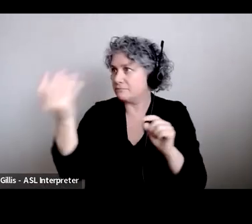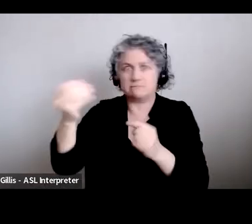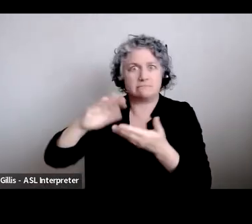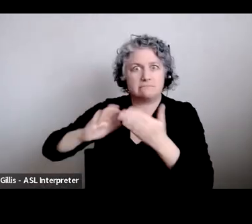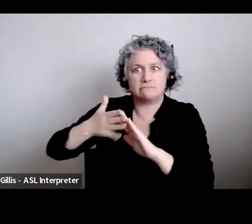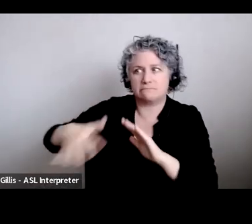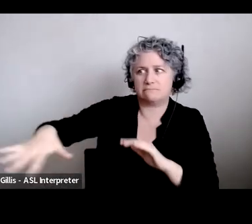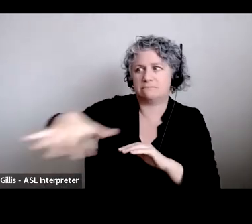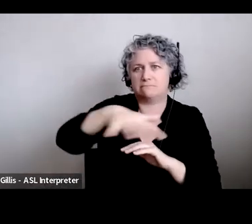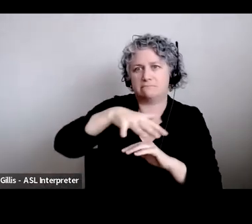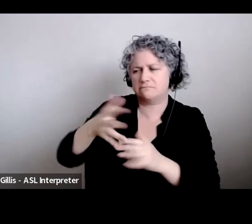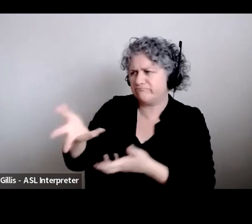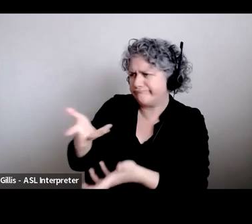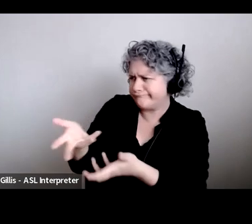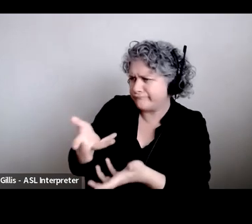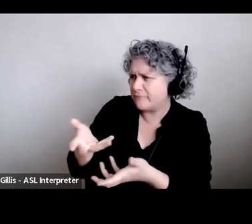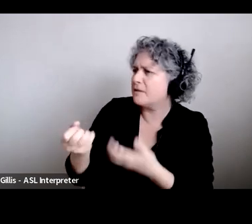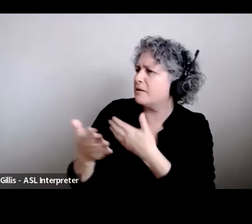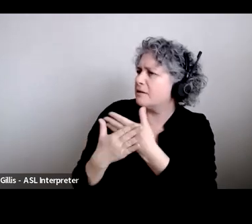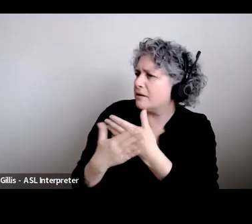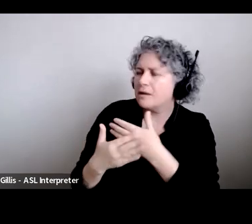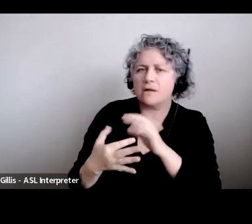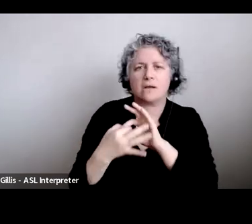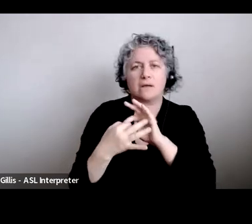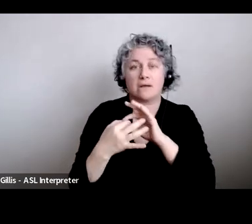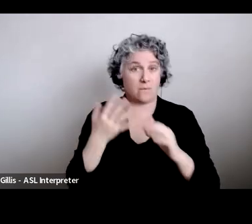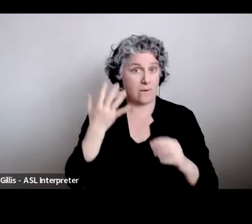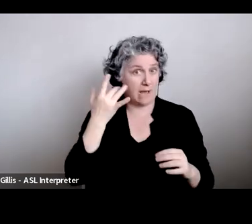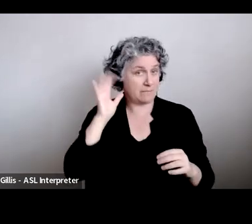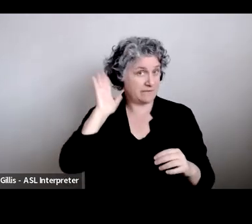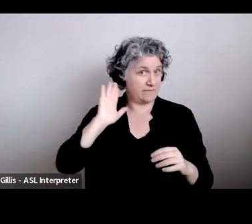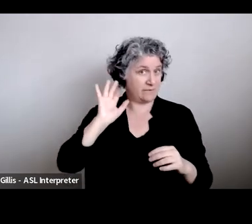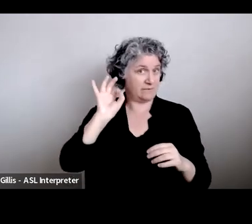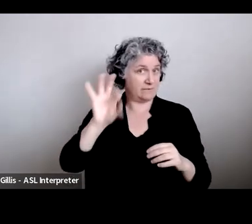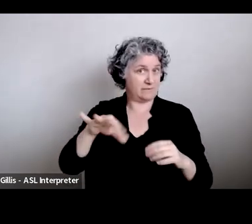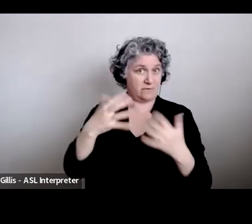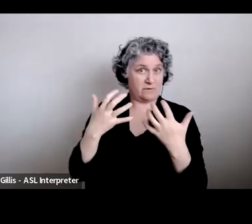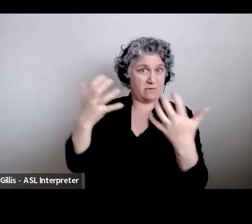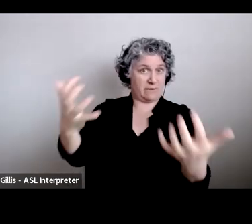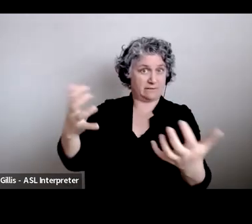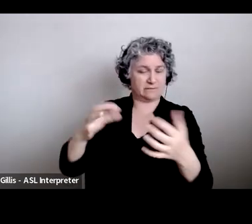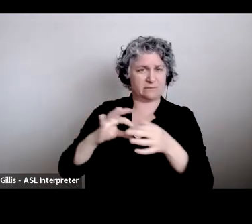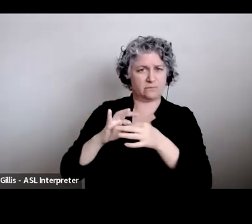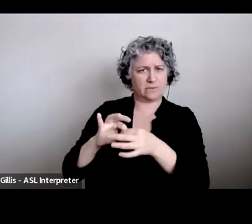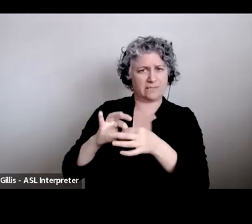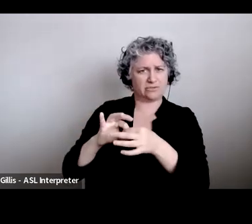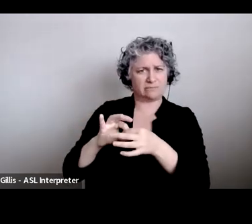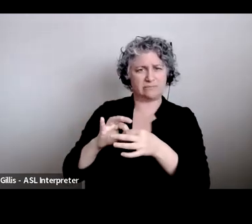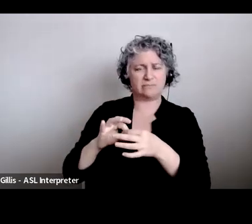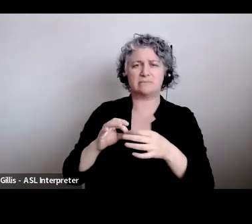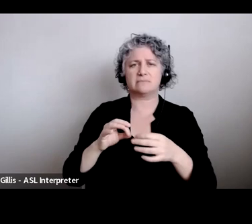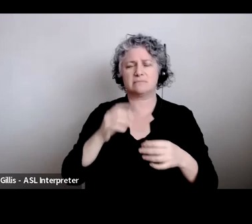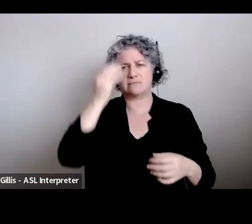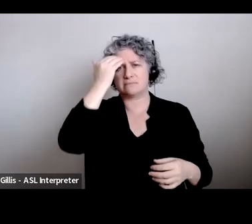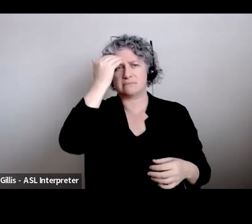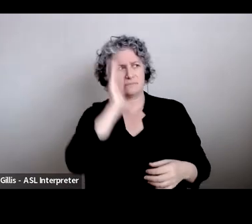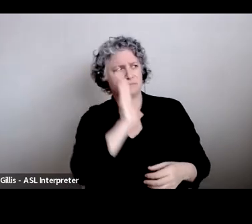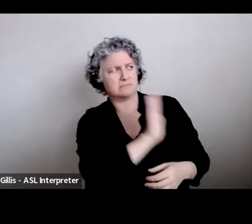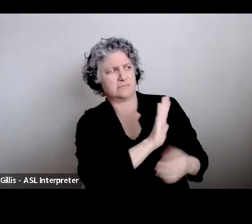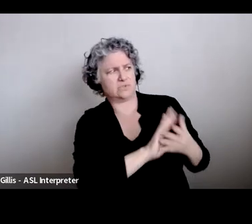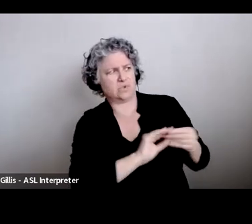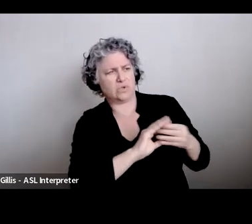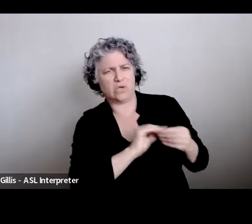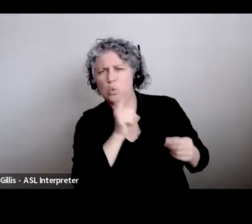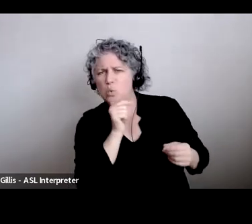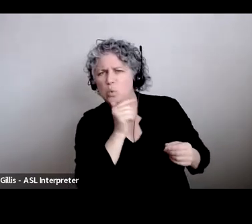saying, the relationship is with community and being cognizant of whose story we're telling. It's a story that